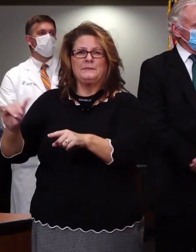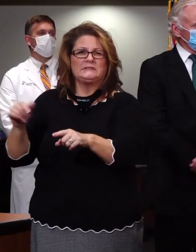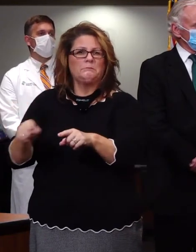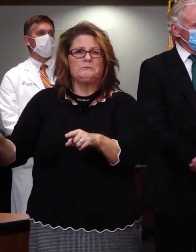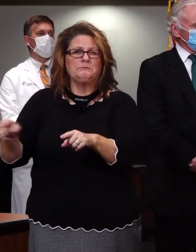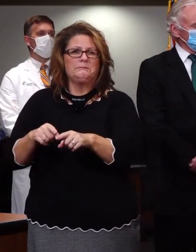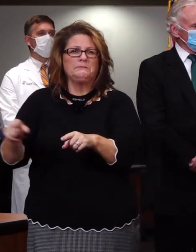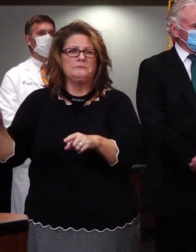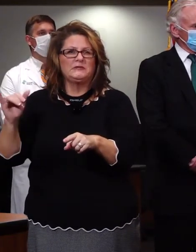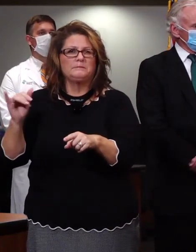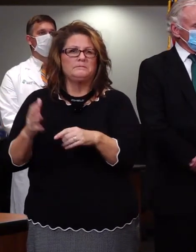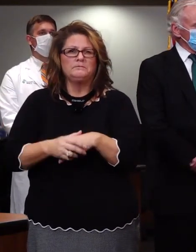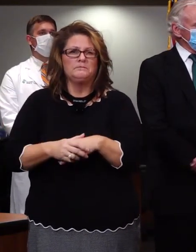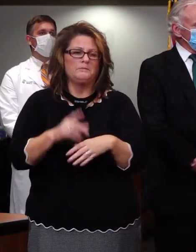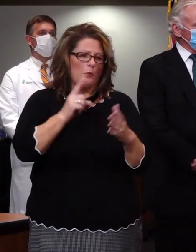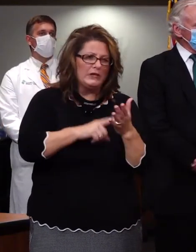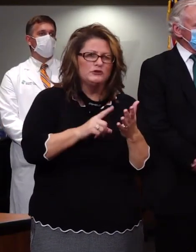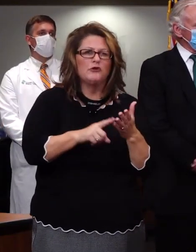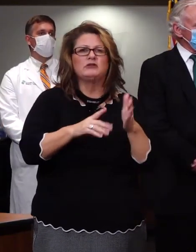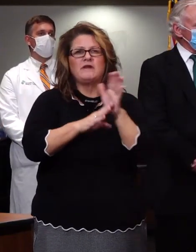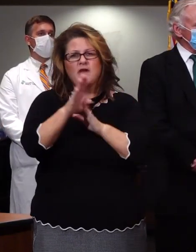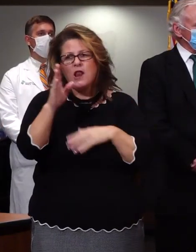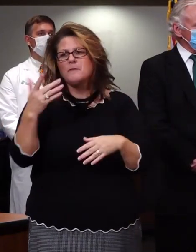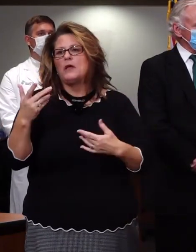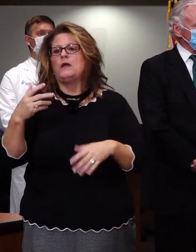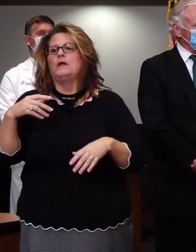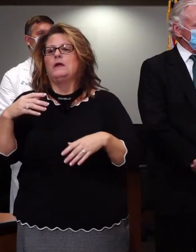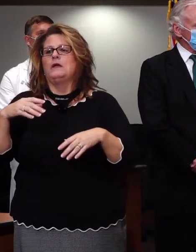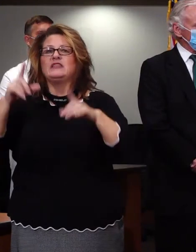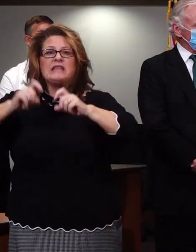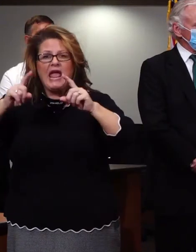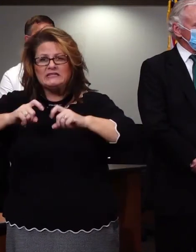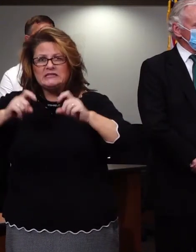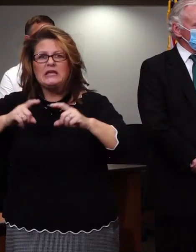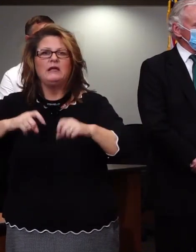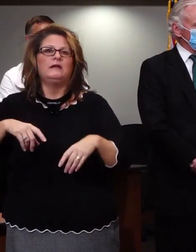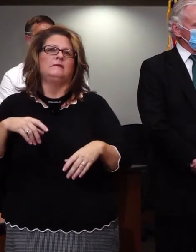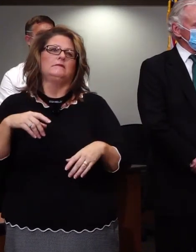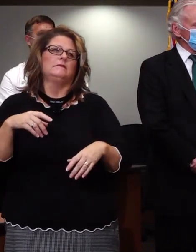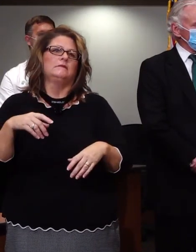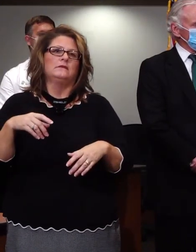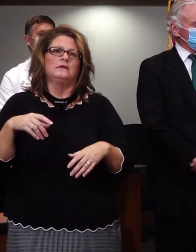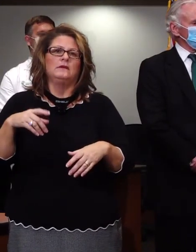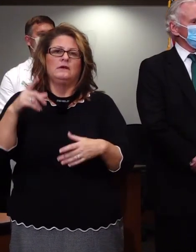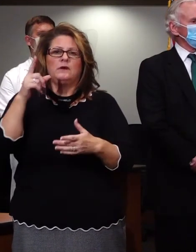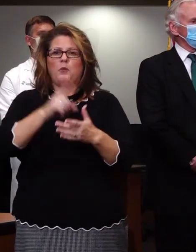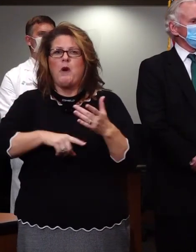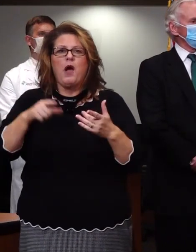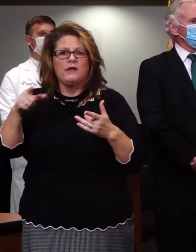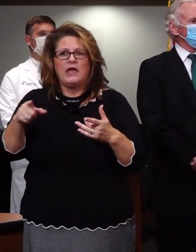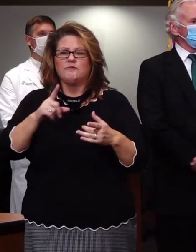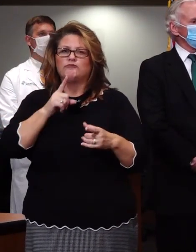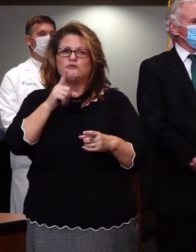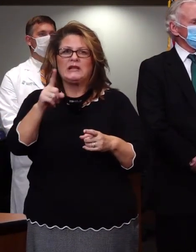in the research, the development, the clinical trials that it has gone through, or that the various products have gone through